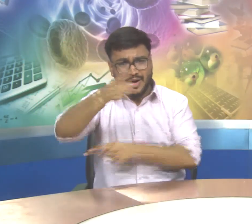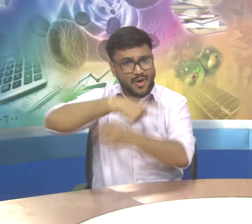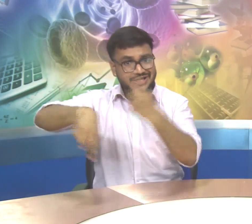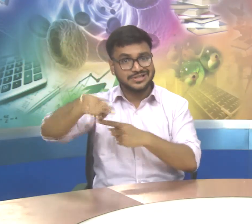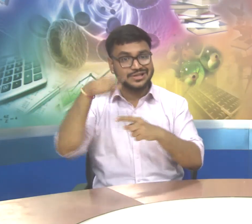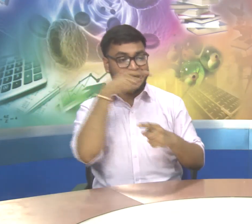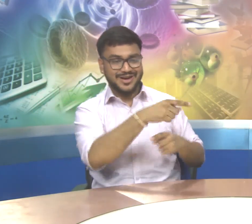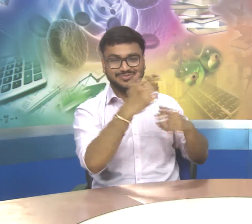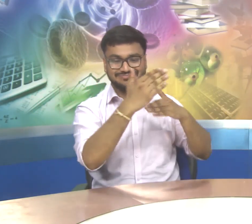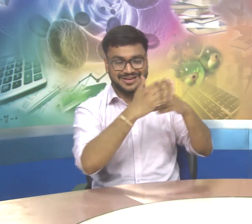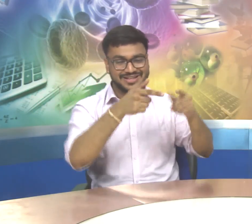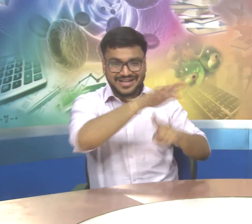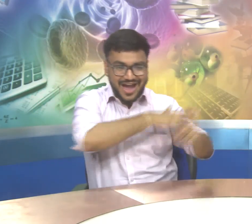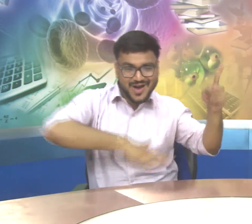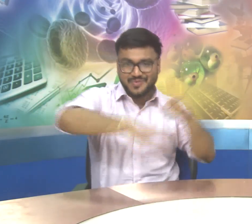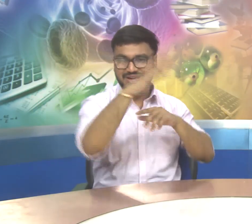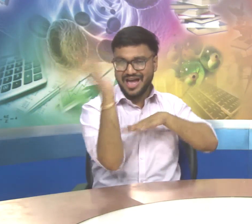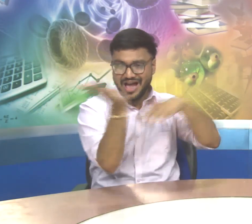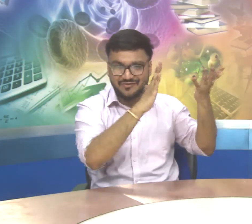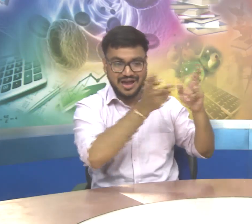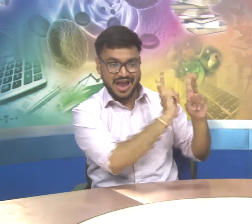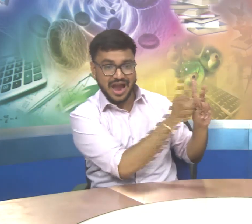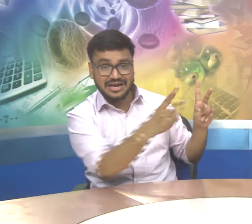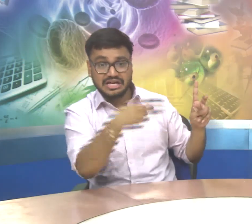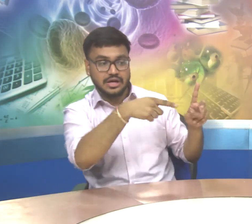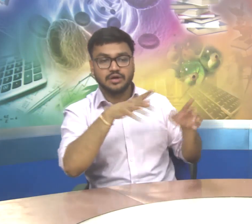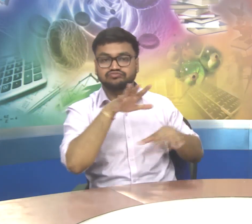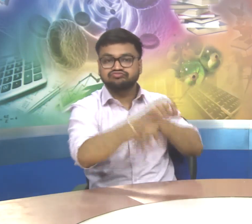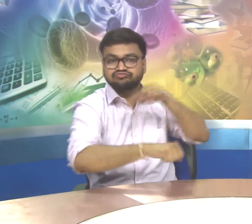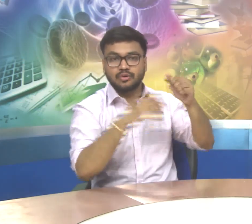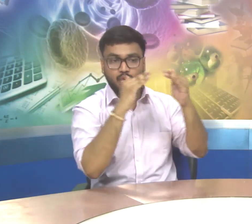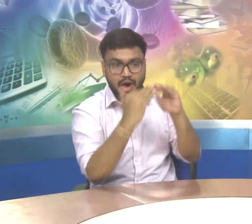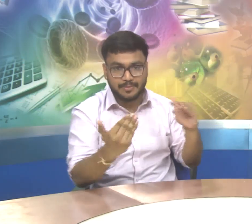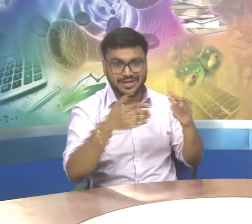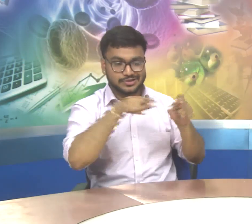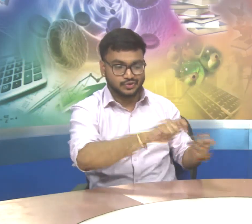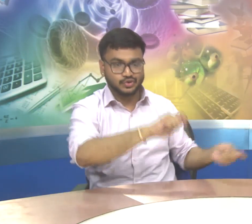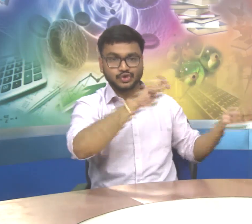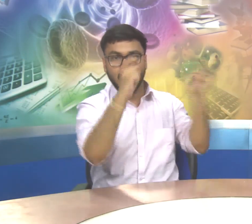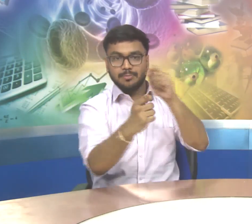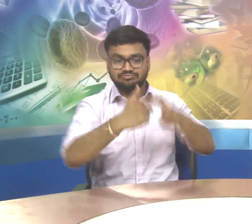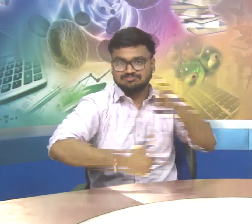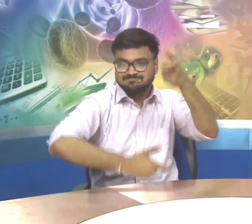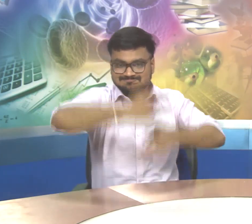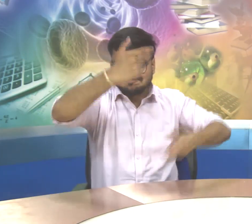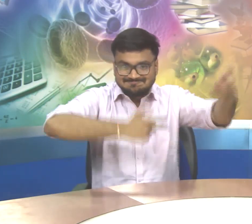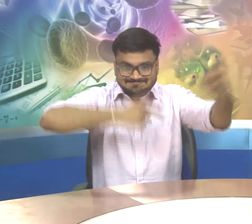As population increasing and cities grow, more land is being used, which is